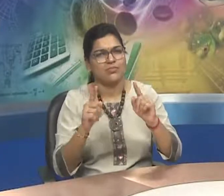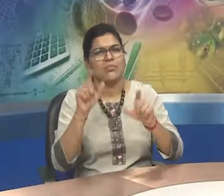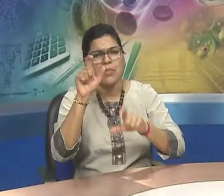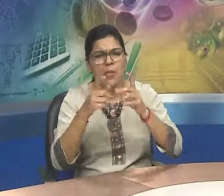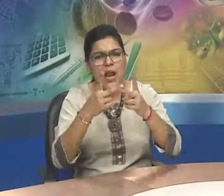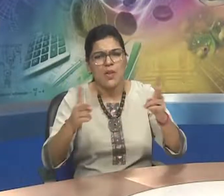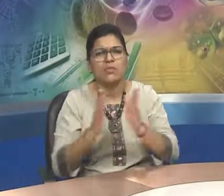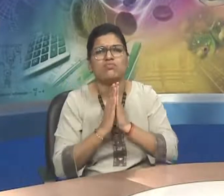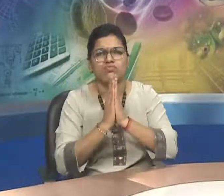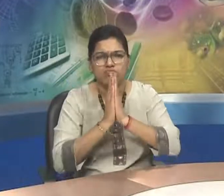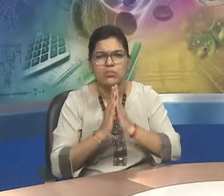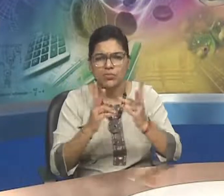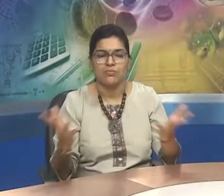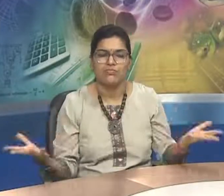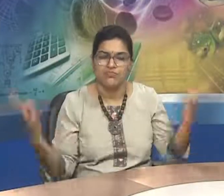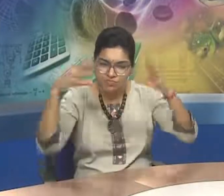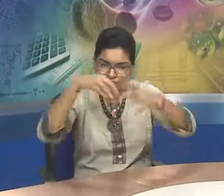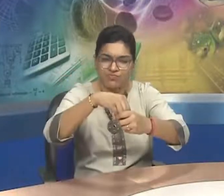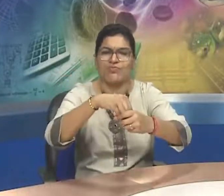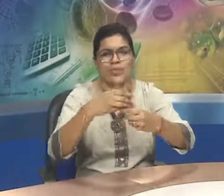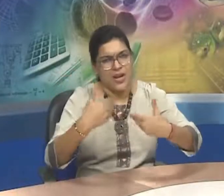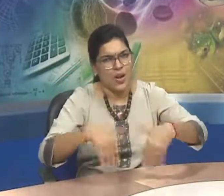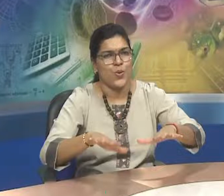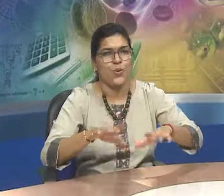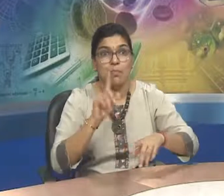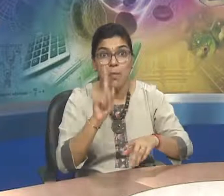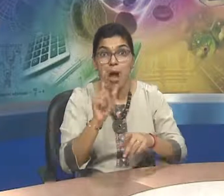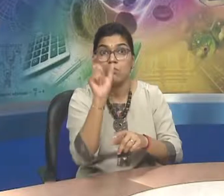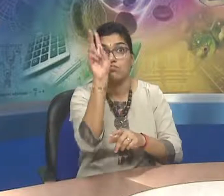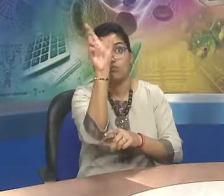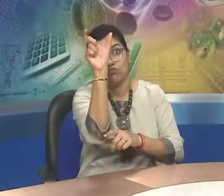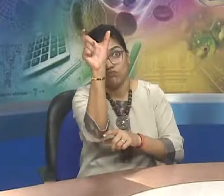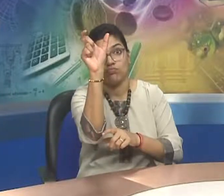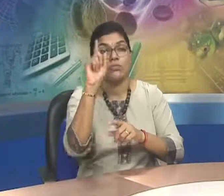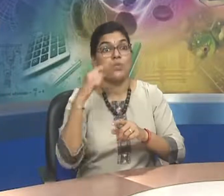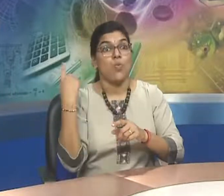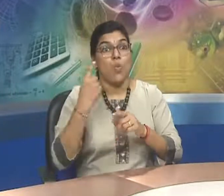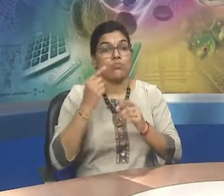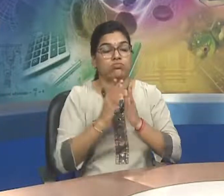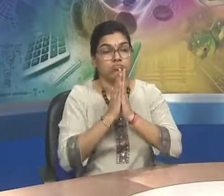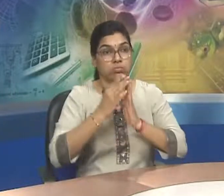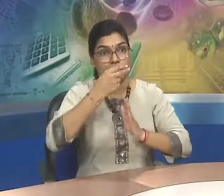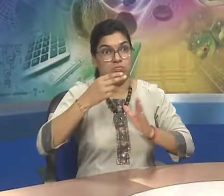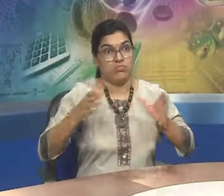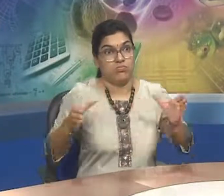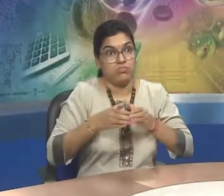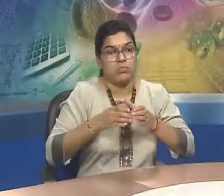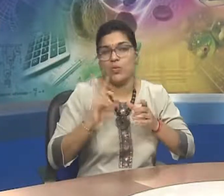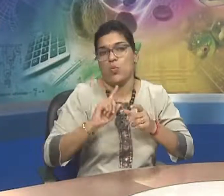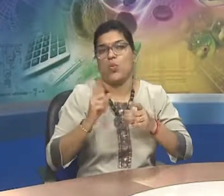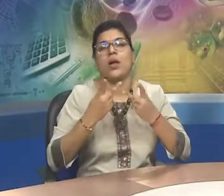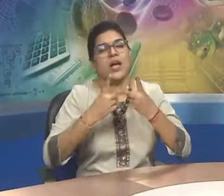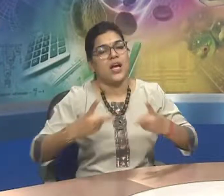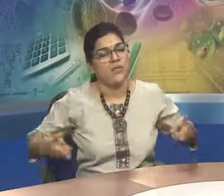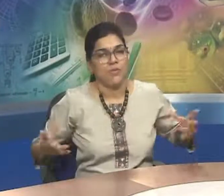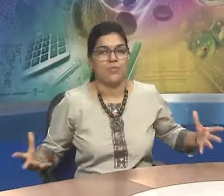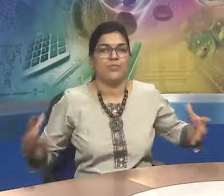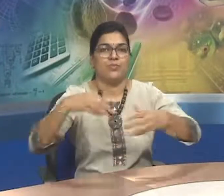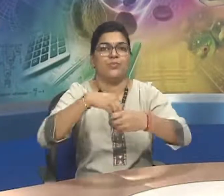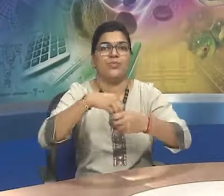of state funds. because education is